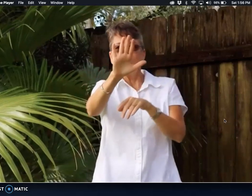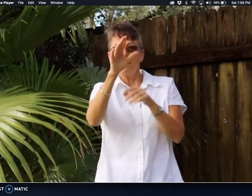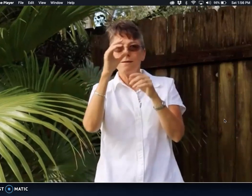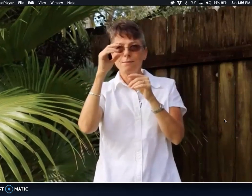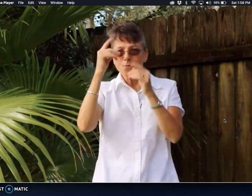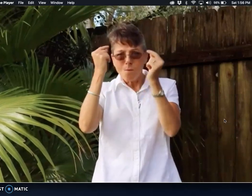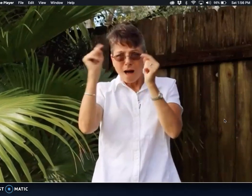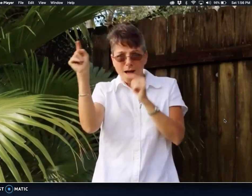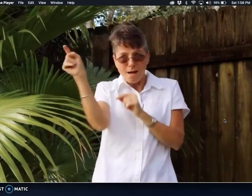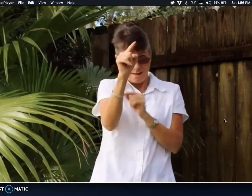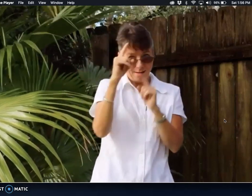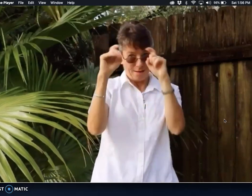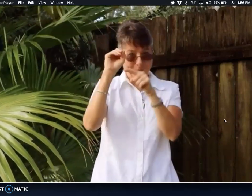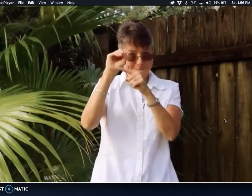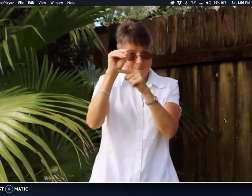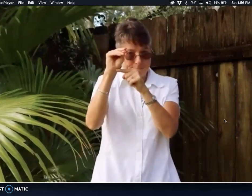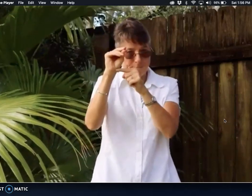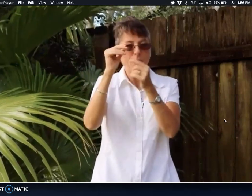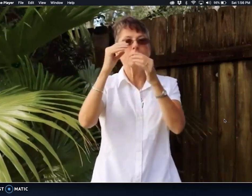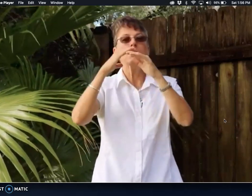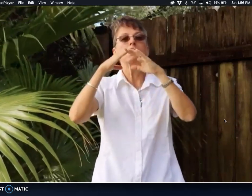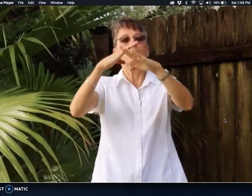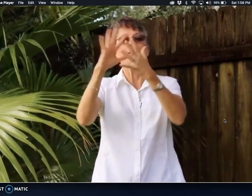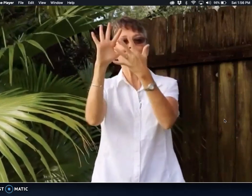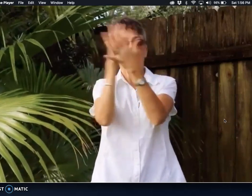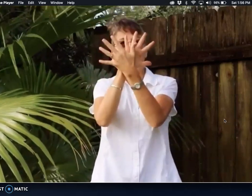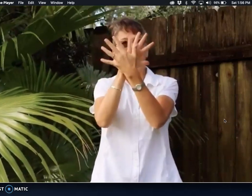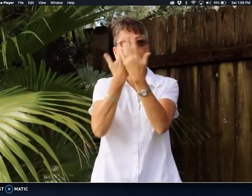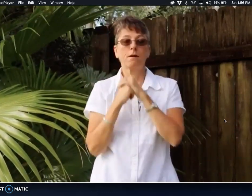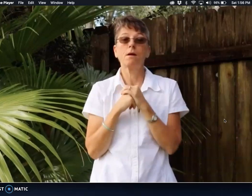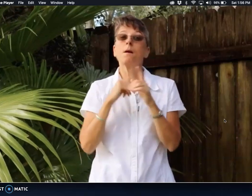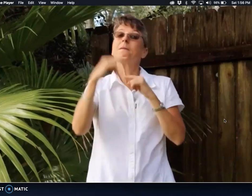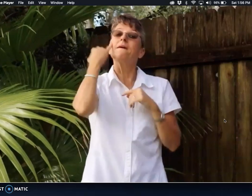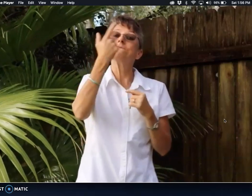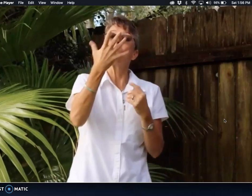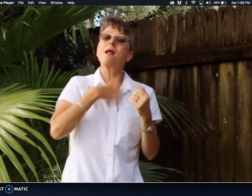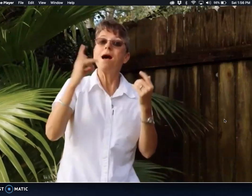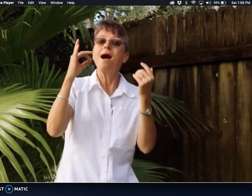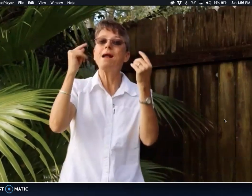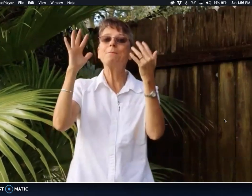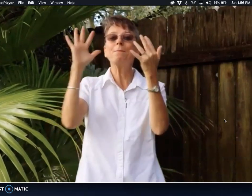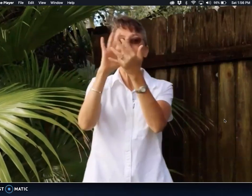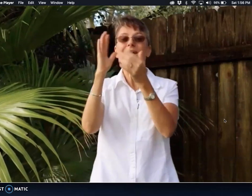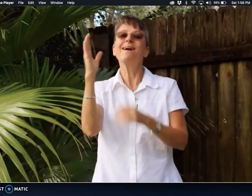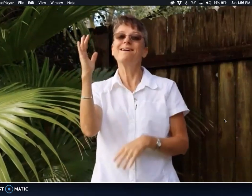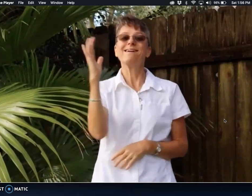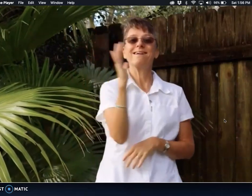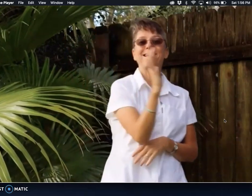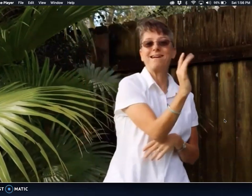1/2000, 1/3000, you'll have to figure that out. That allows you to catch the image as